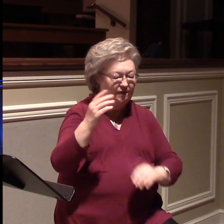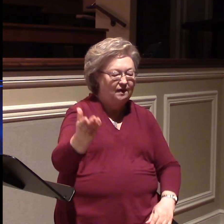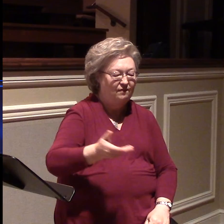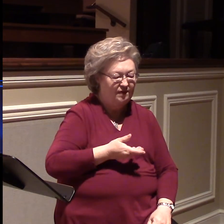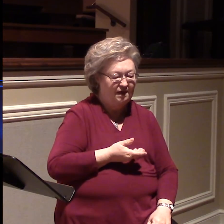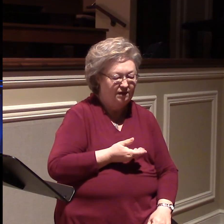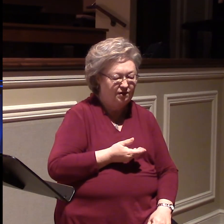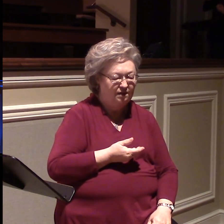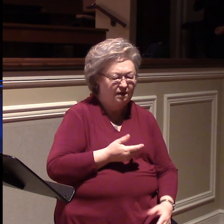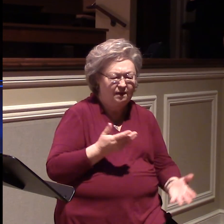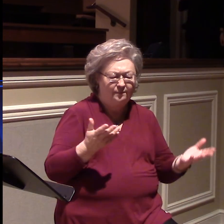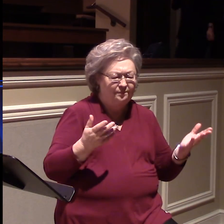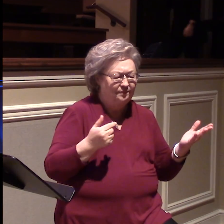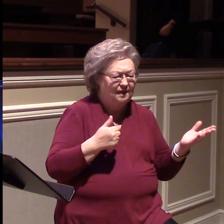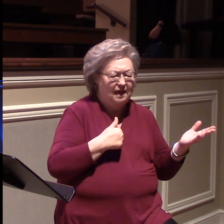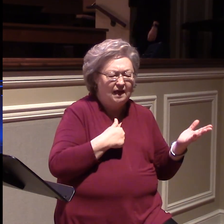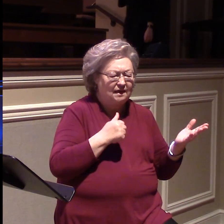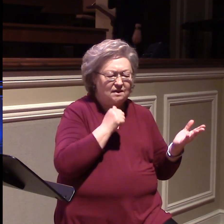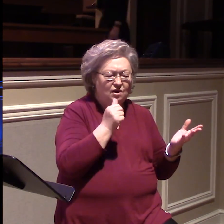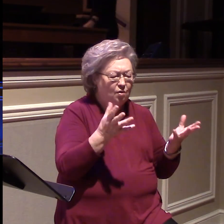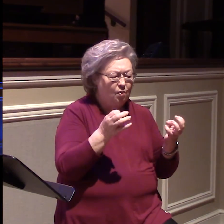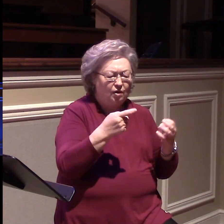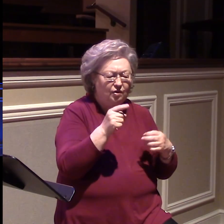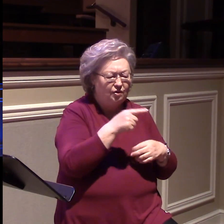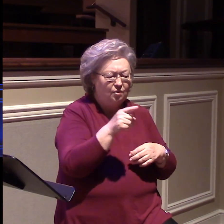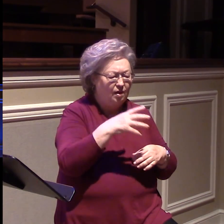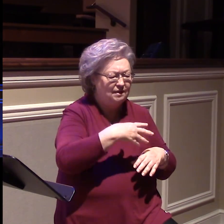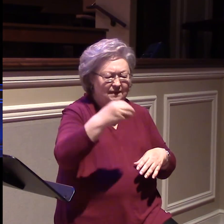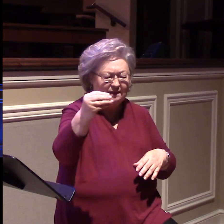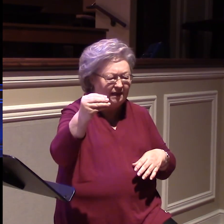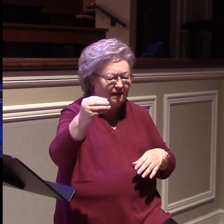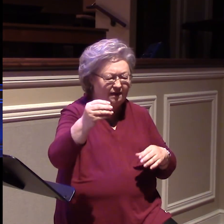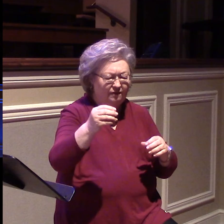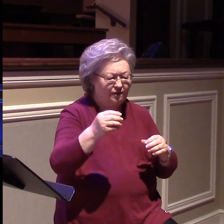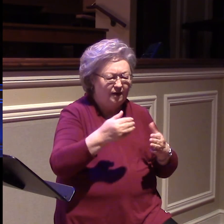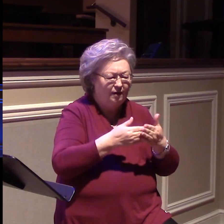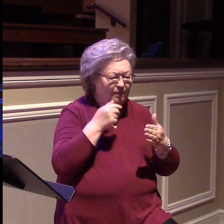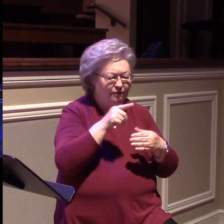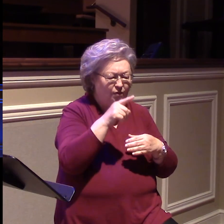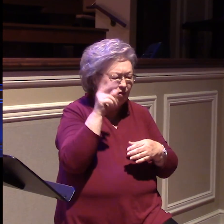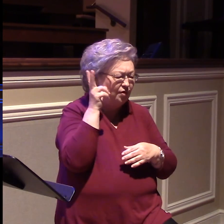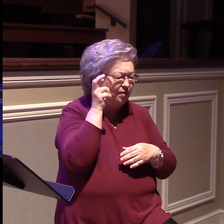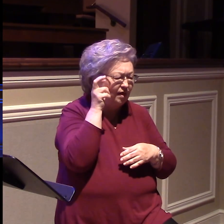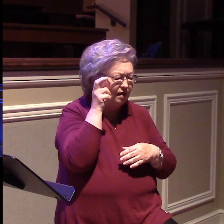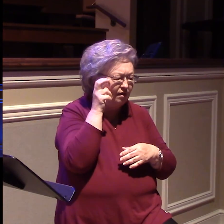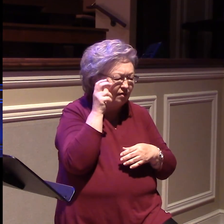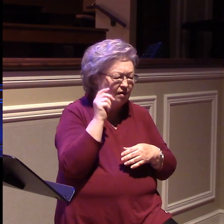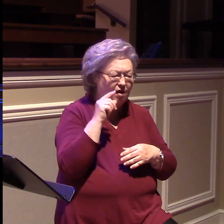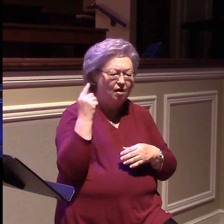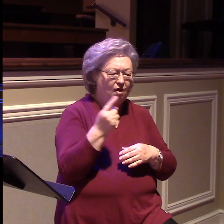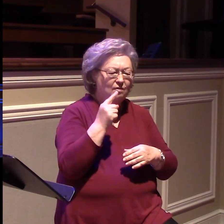I would not want you to leave this place without having heard the most important thing, which is only a commitment to